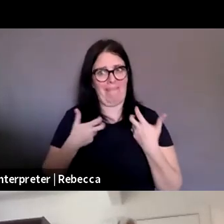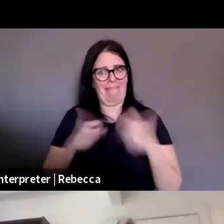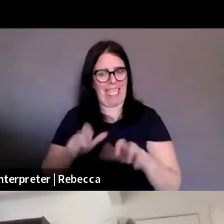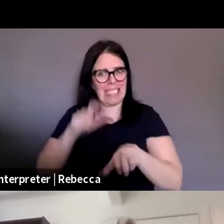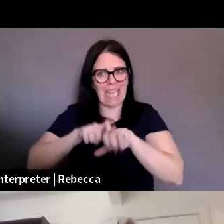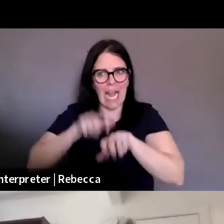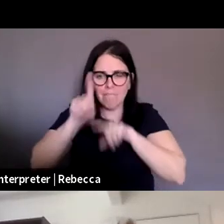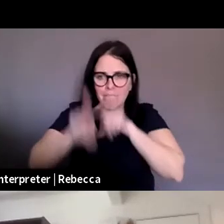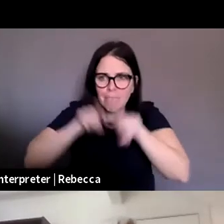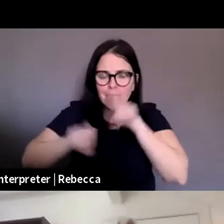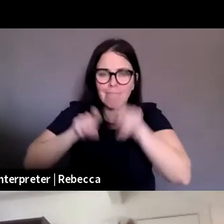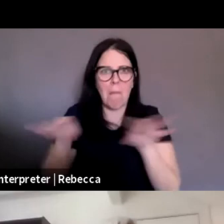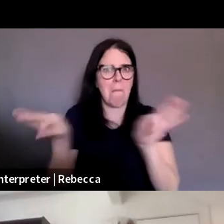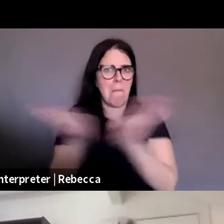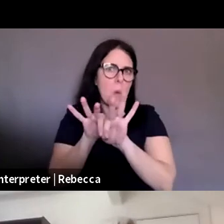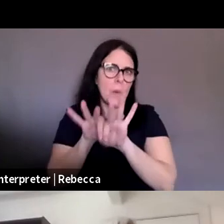it.